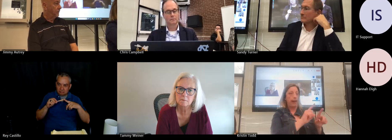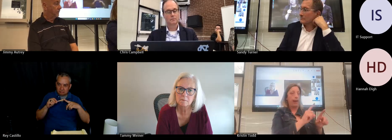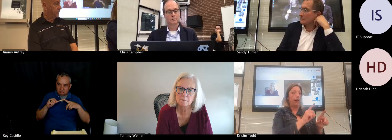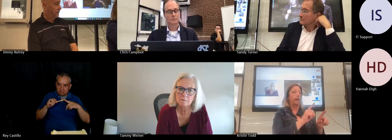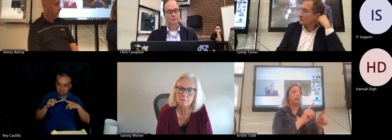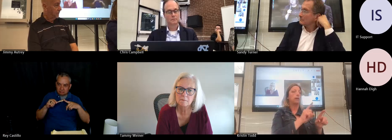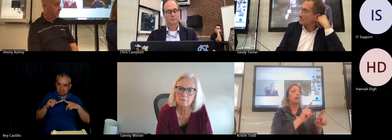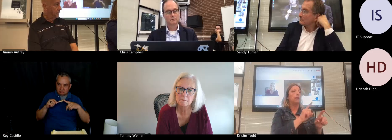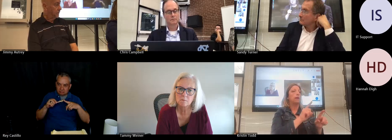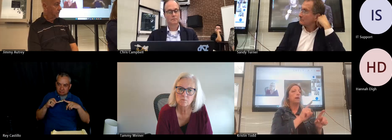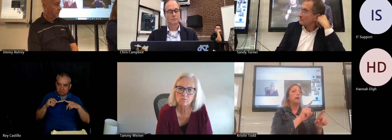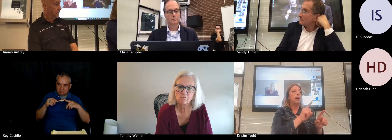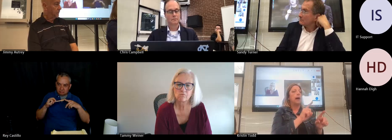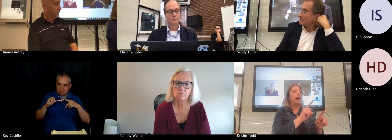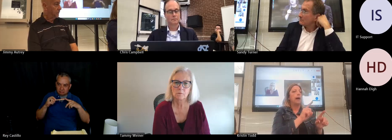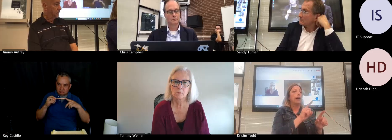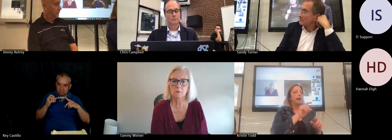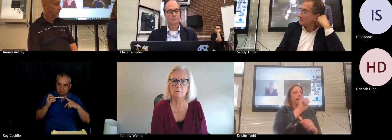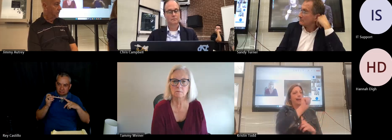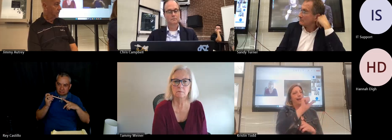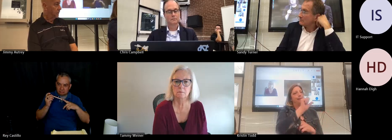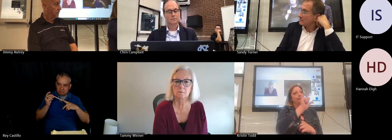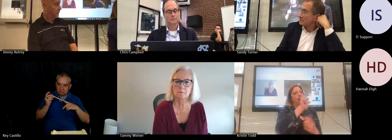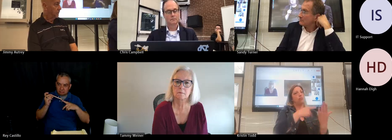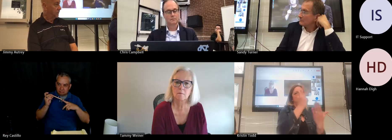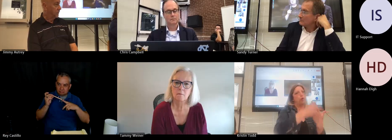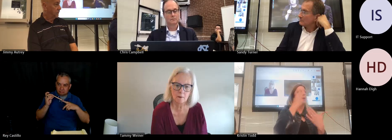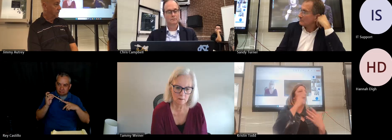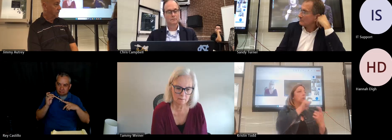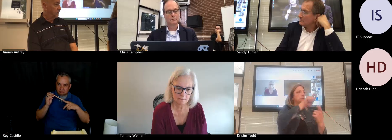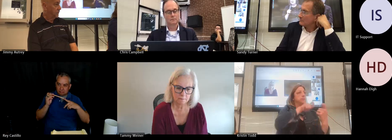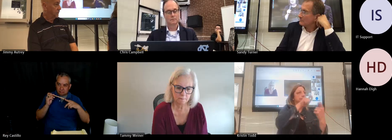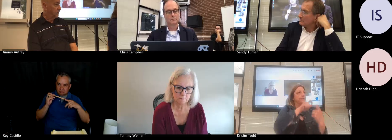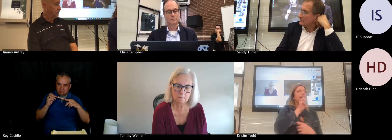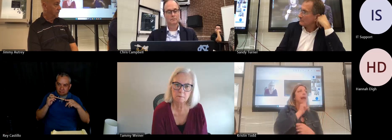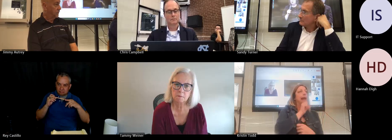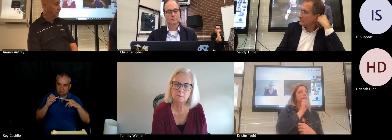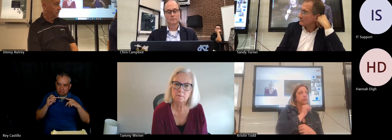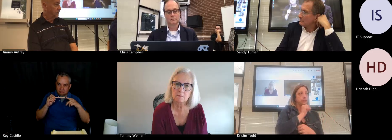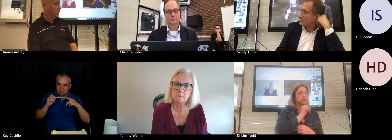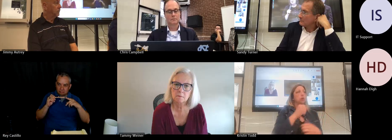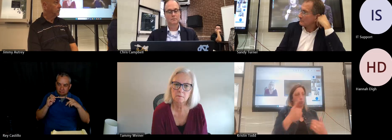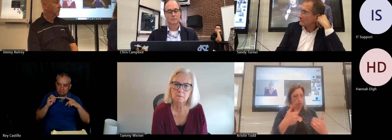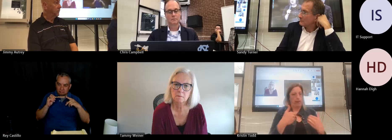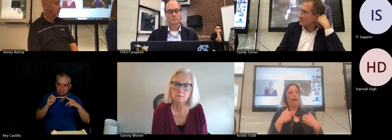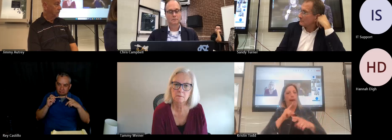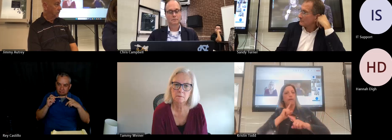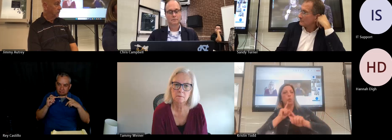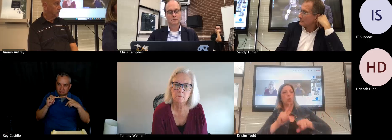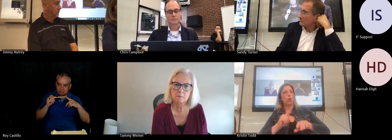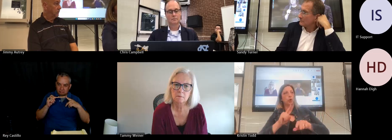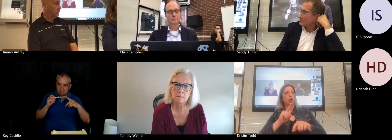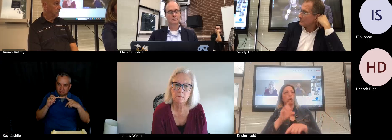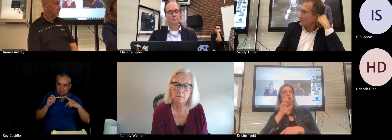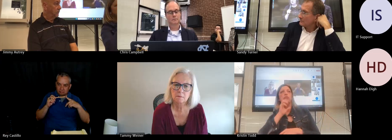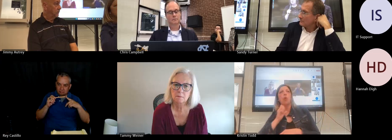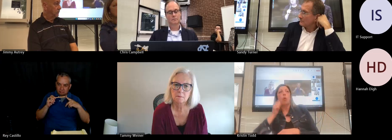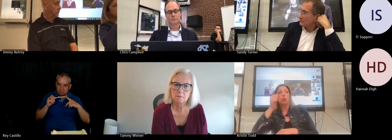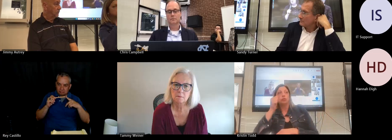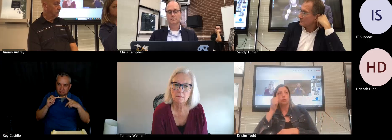So we are also still looking at an ASL program that's age specific. We